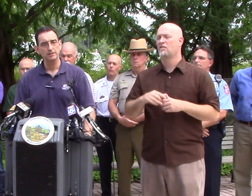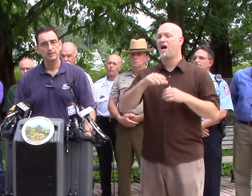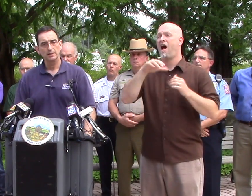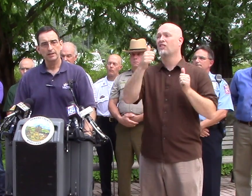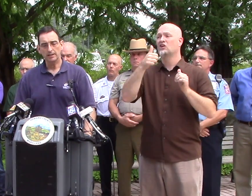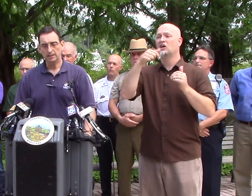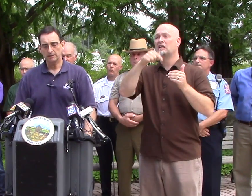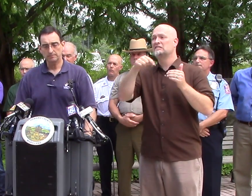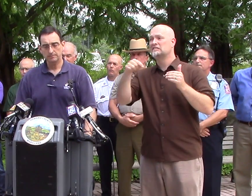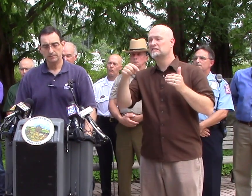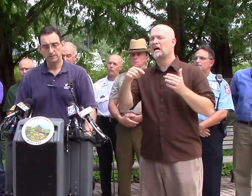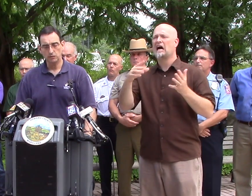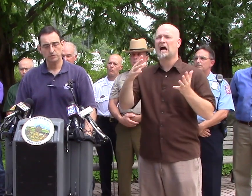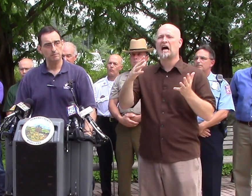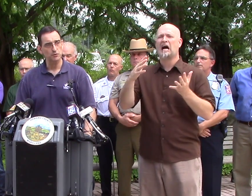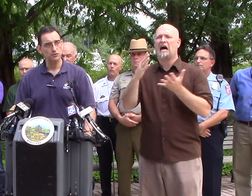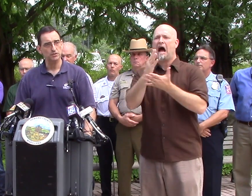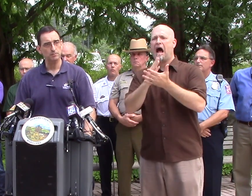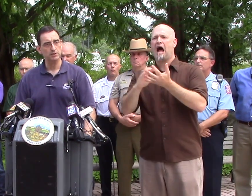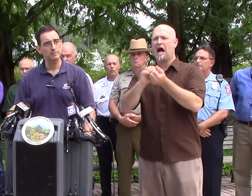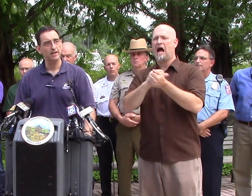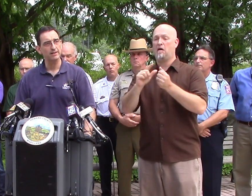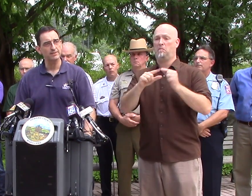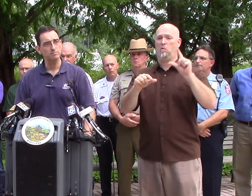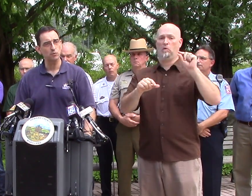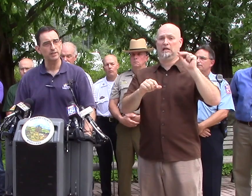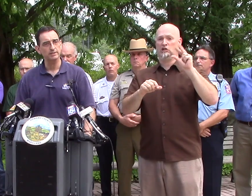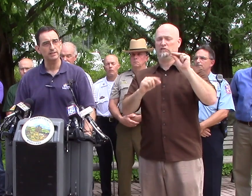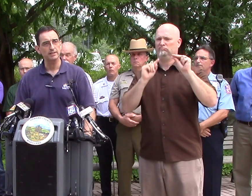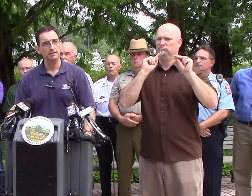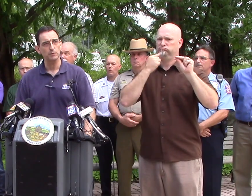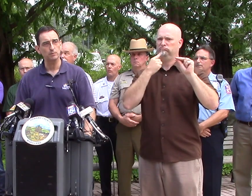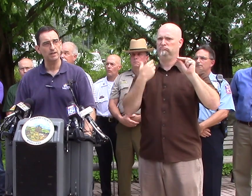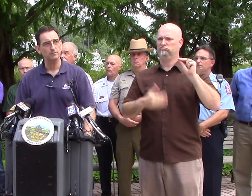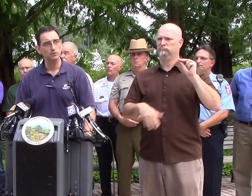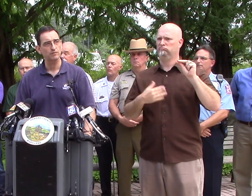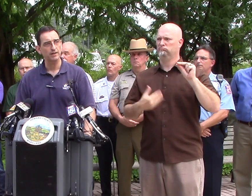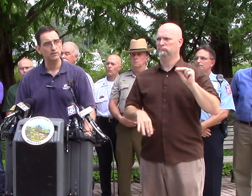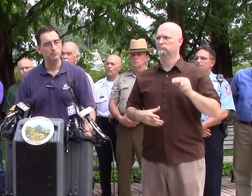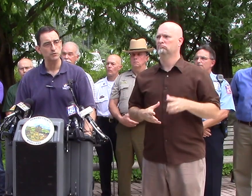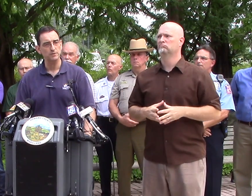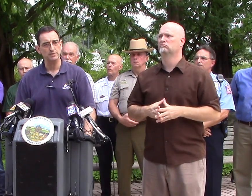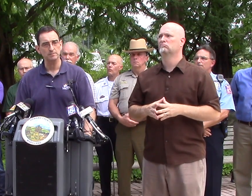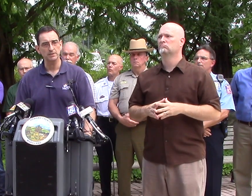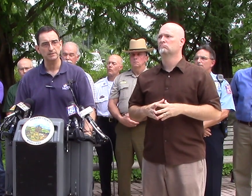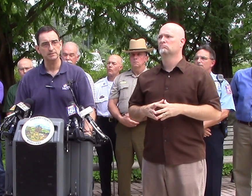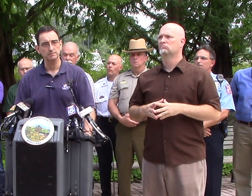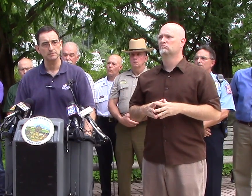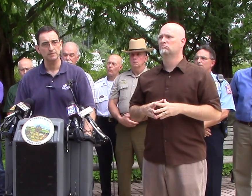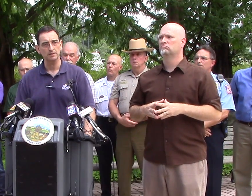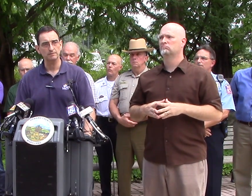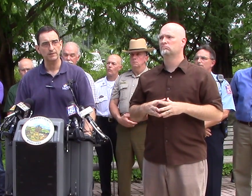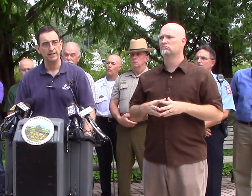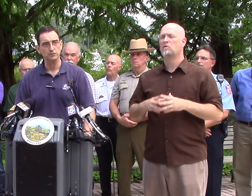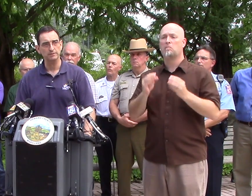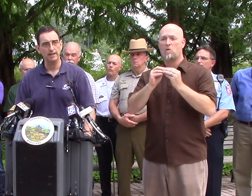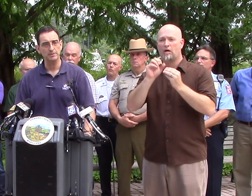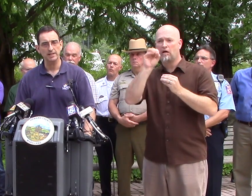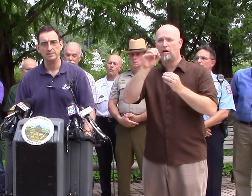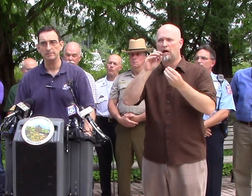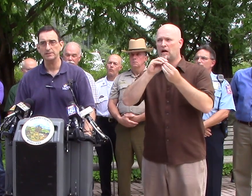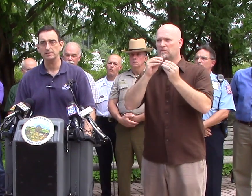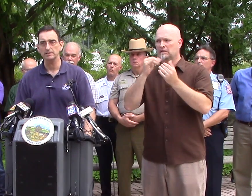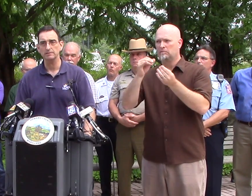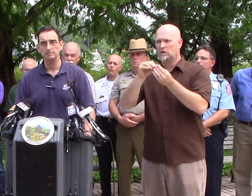damage. Those numbers are preliminary at this point, and we hope to have more final numbers with some financial